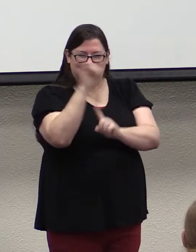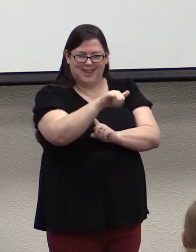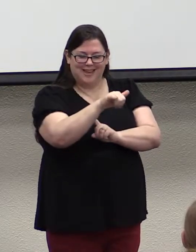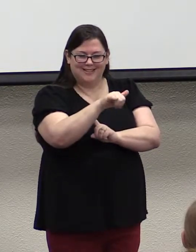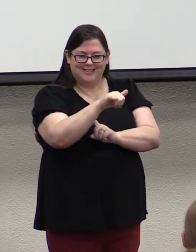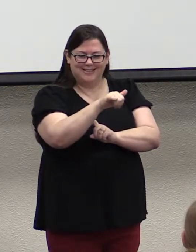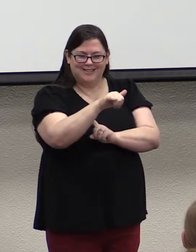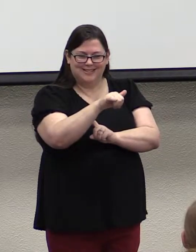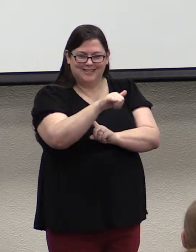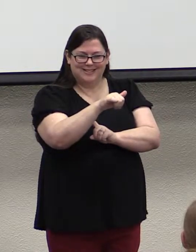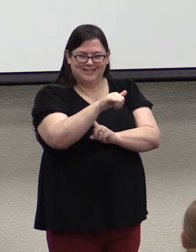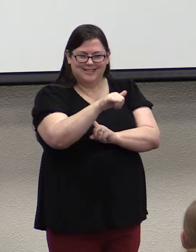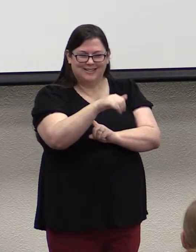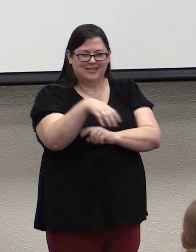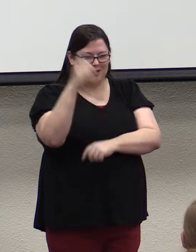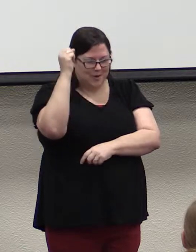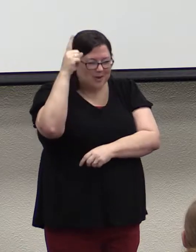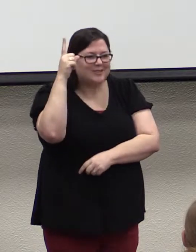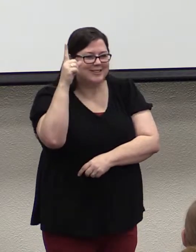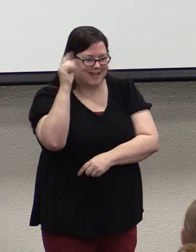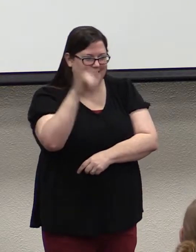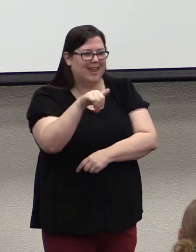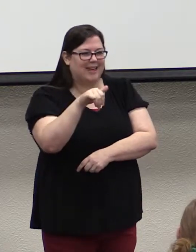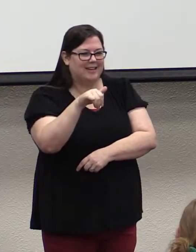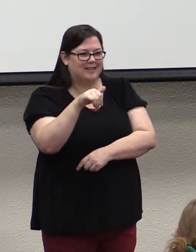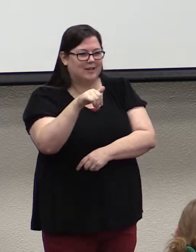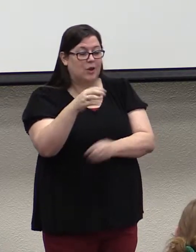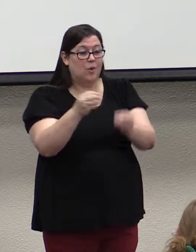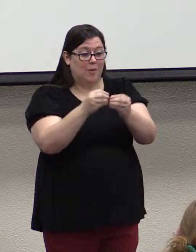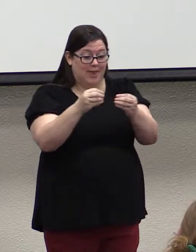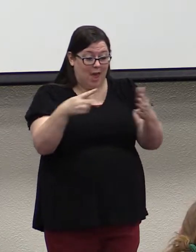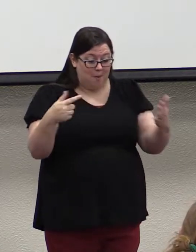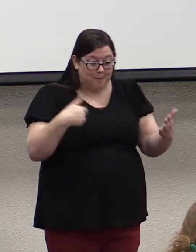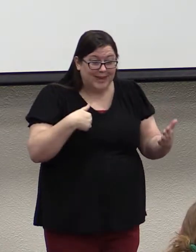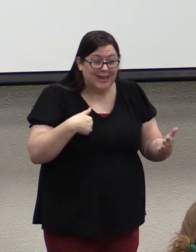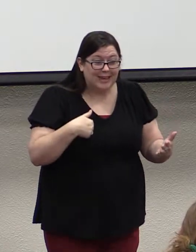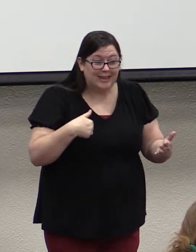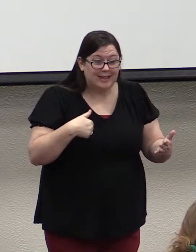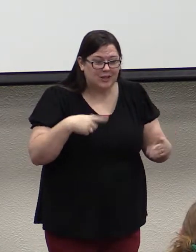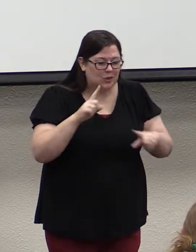Apart from me, you can do nothing.